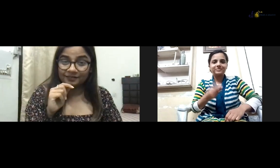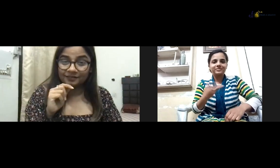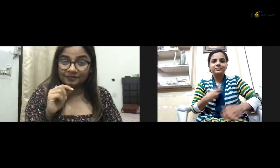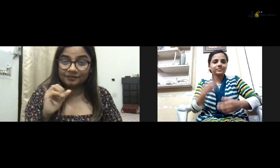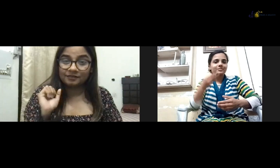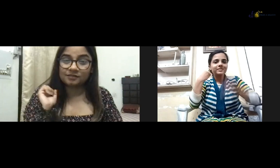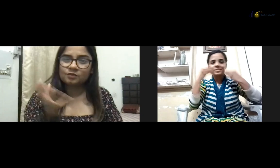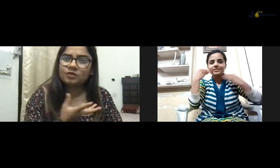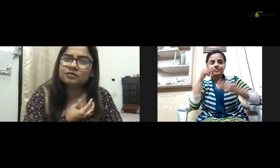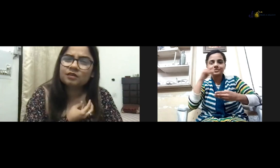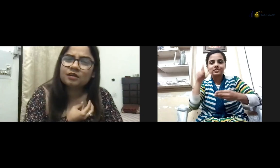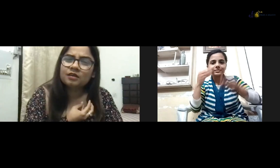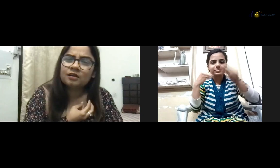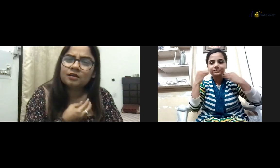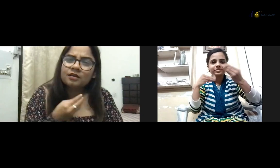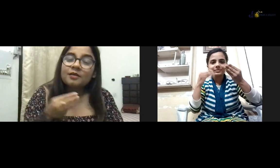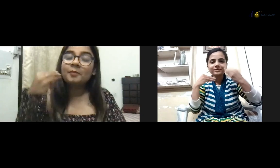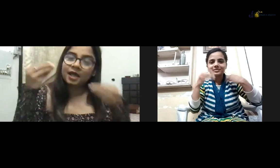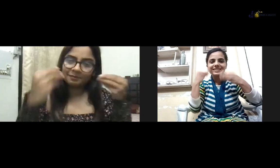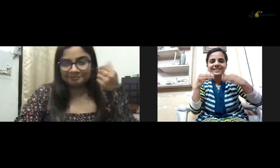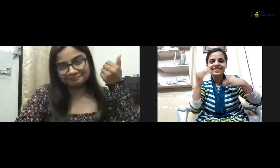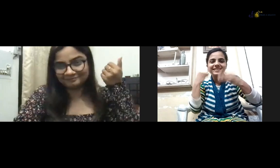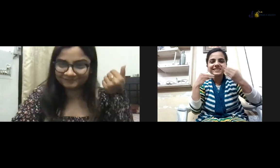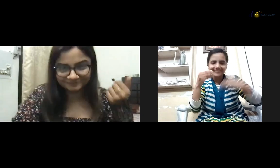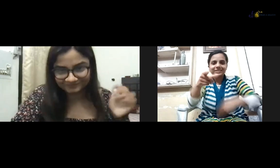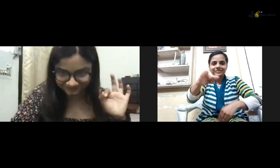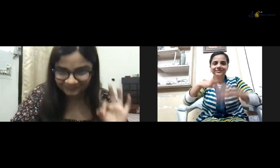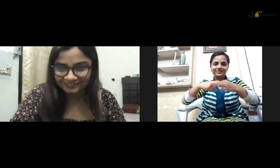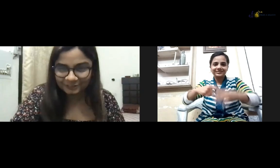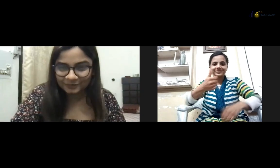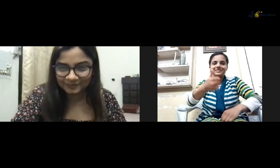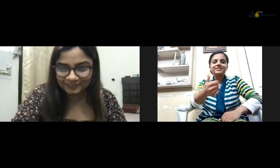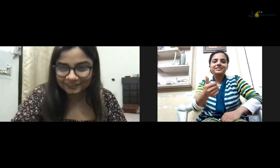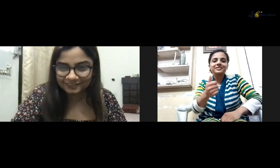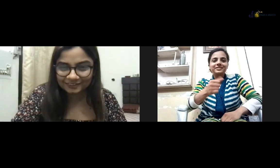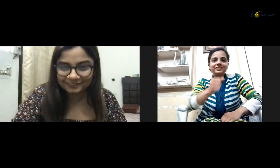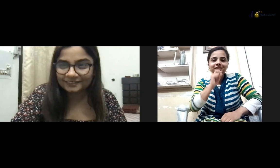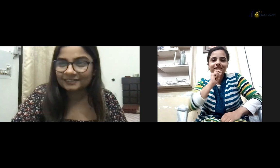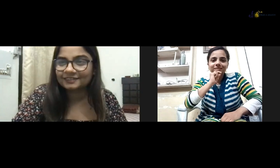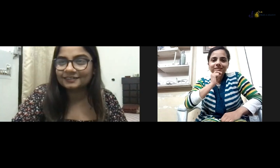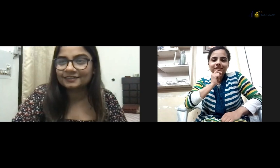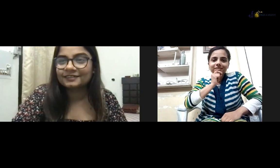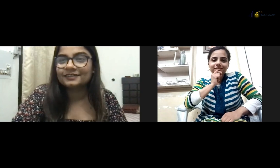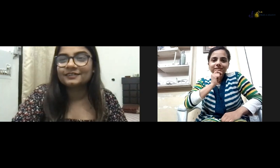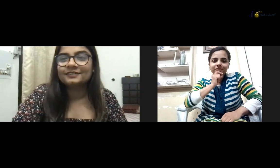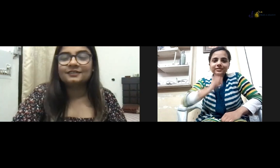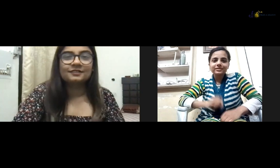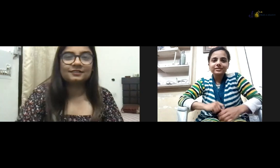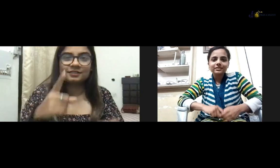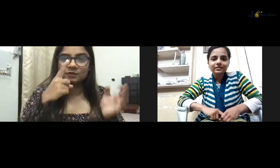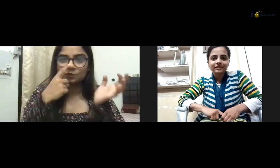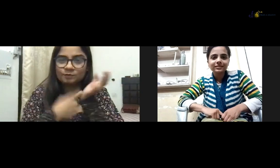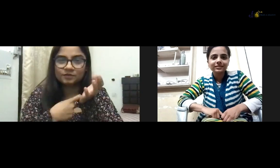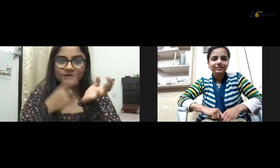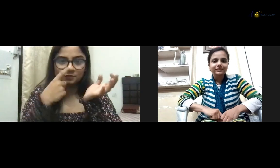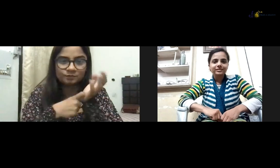mean Surbhi? No, Sweta. This is the science. No, makeup artist. Makeup artist. Okay. I have a question with her.